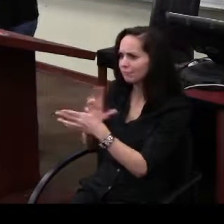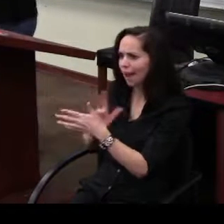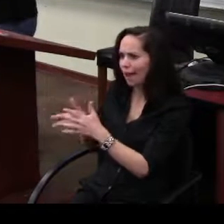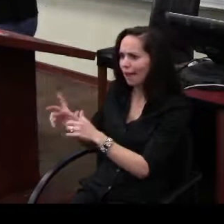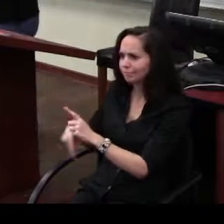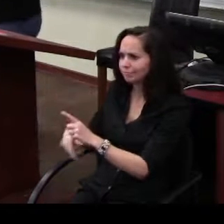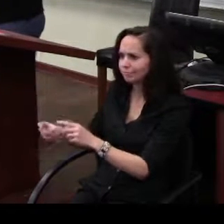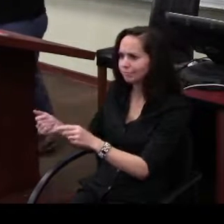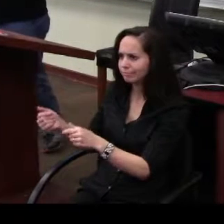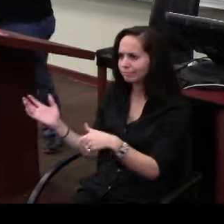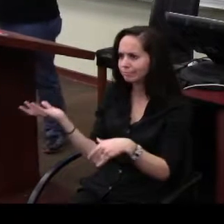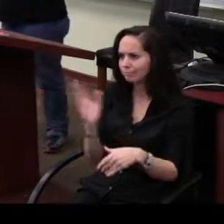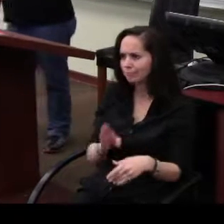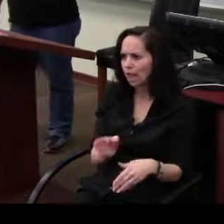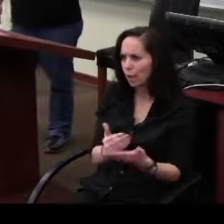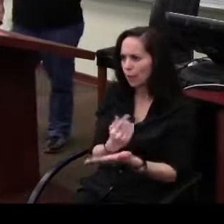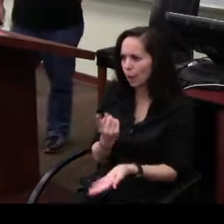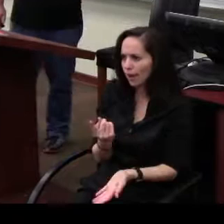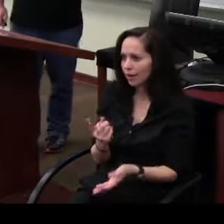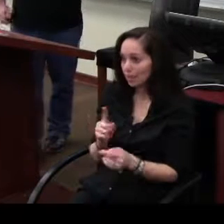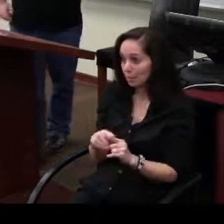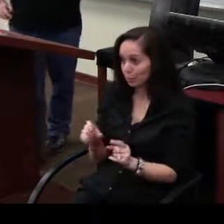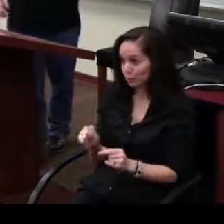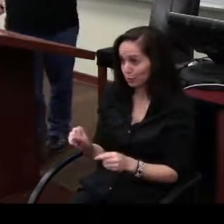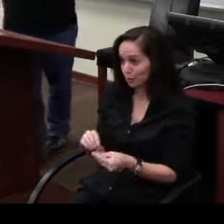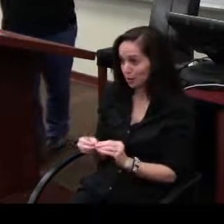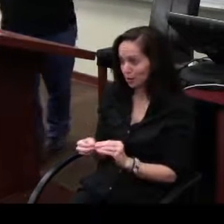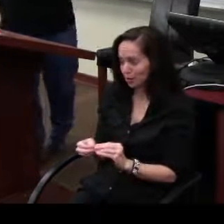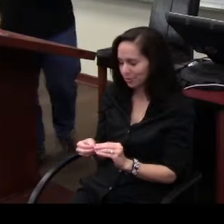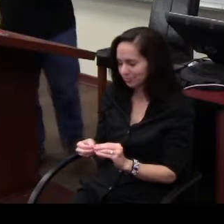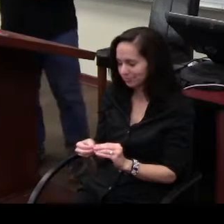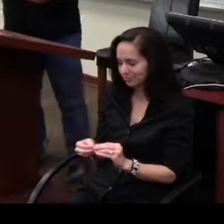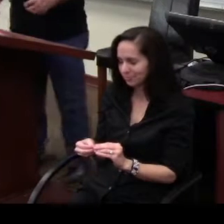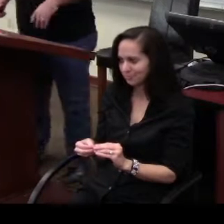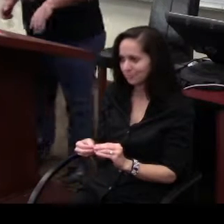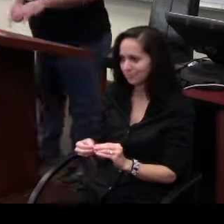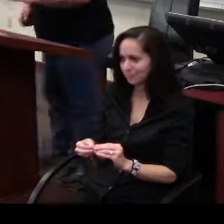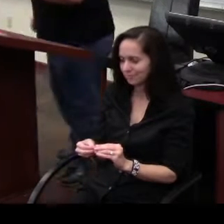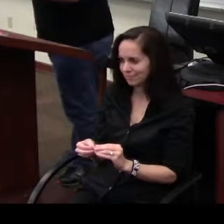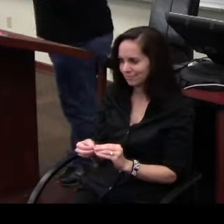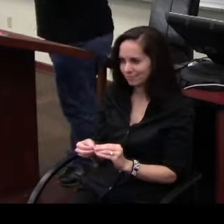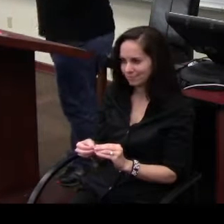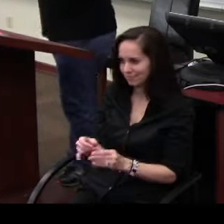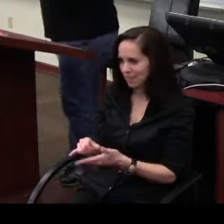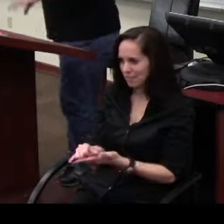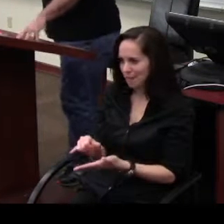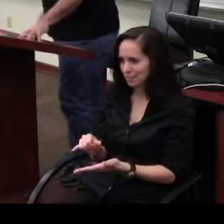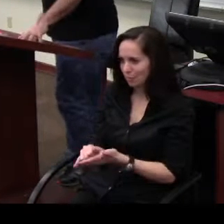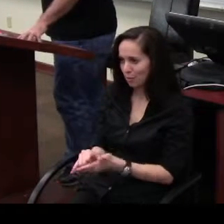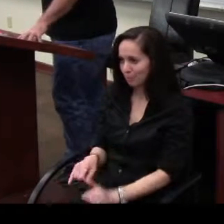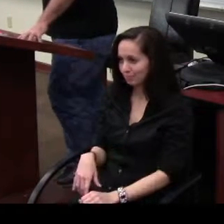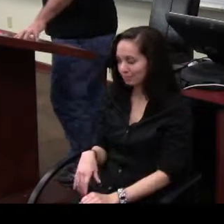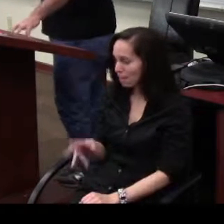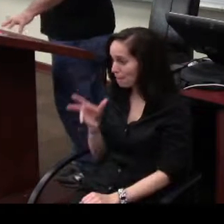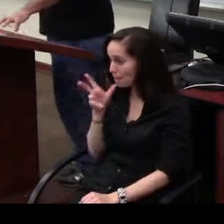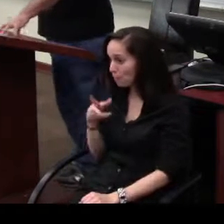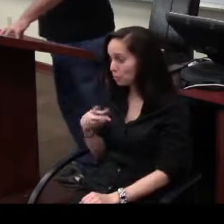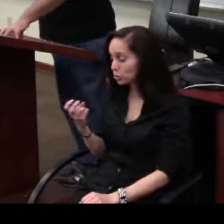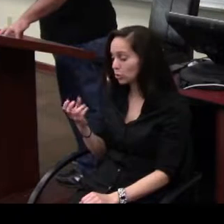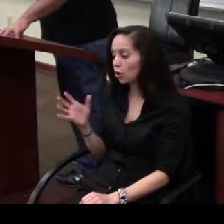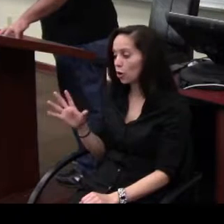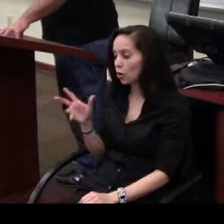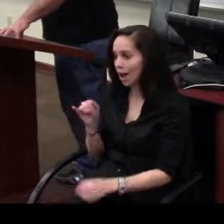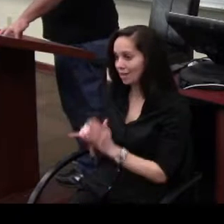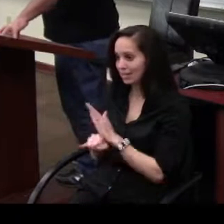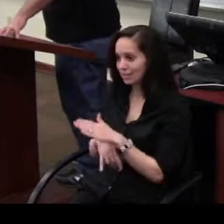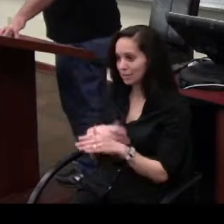web, as opposed to the things it takes to steal your identity, all right? Big difference in value there.